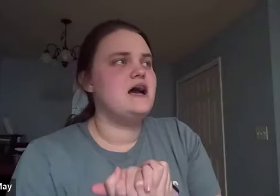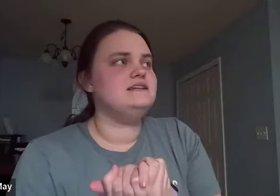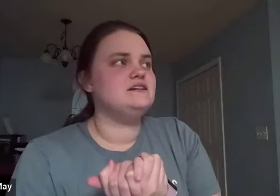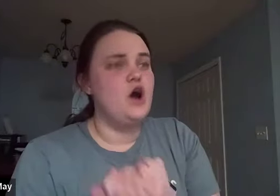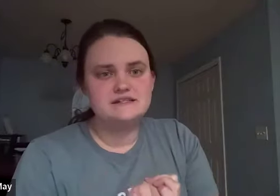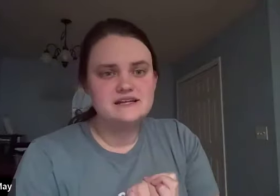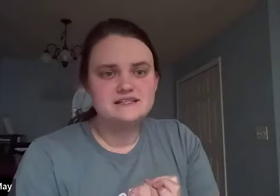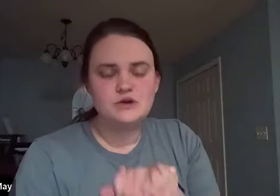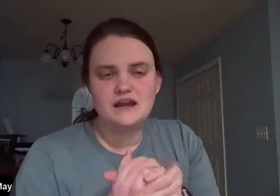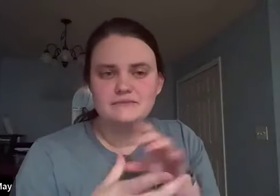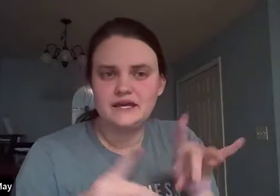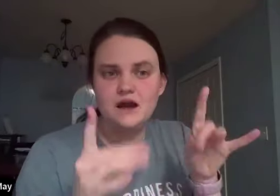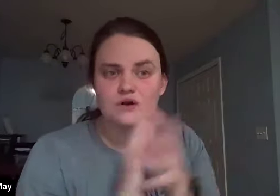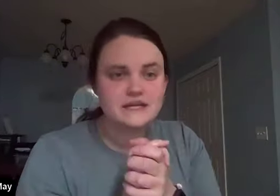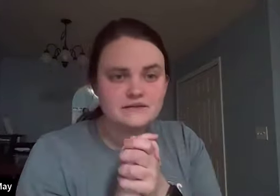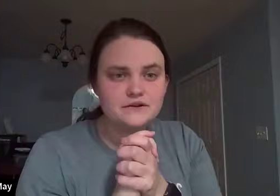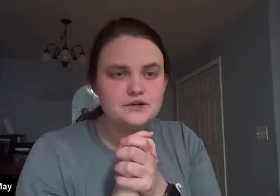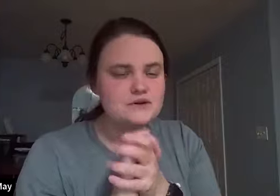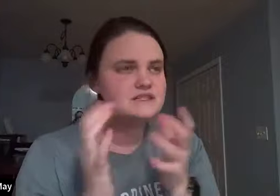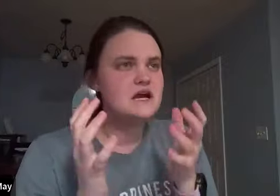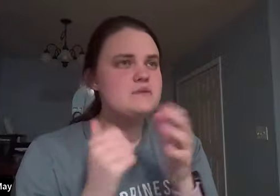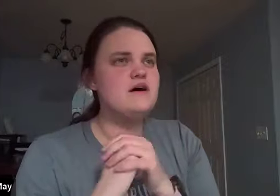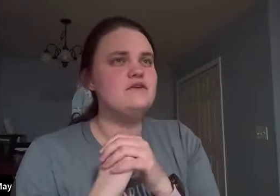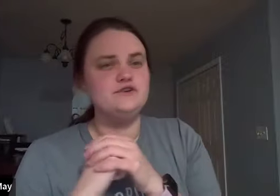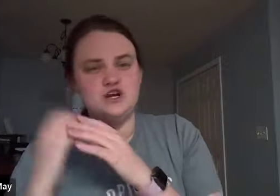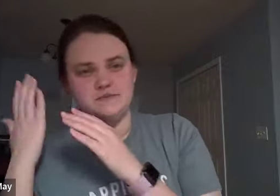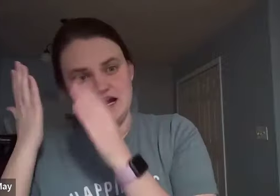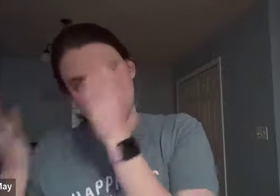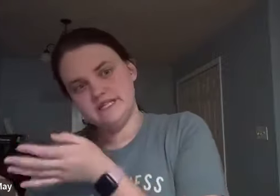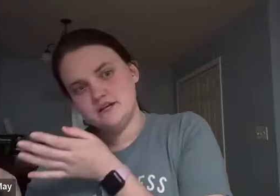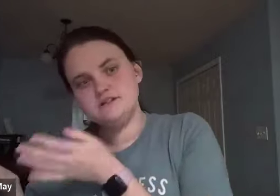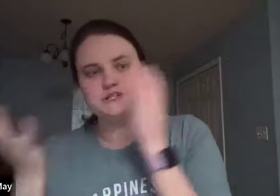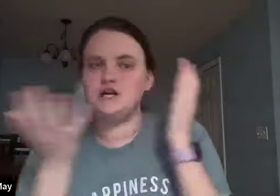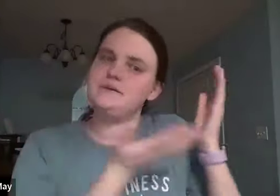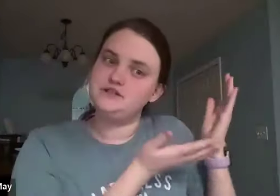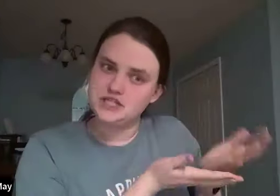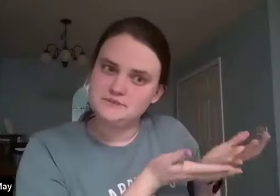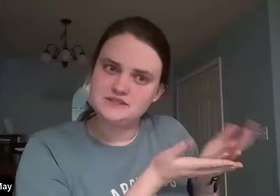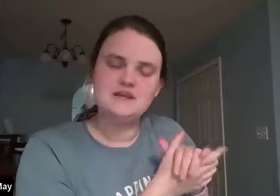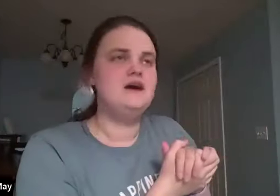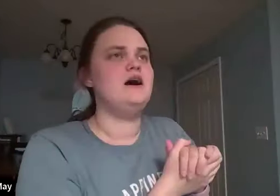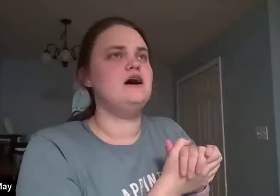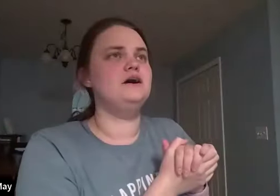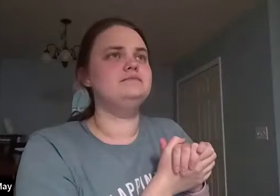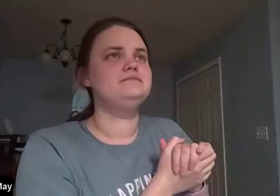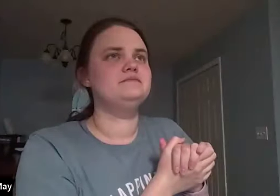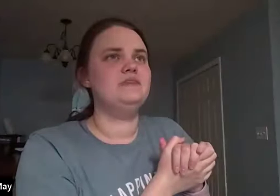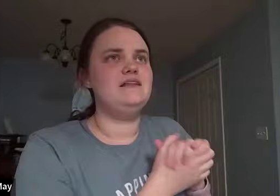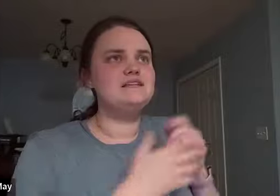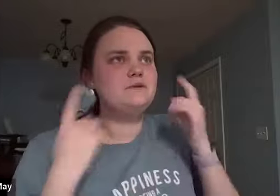that context will kind of pick up on it for you most of the time, of if you're talking about actual potatoes, if you're talking about chips. At least for